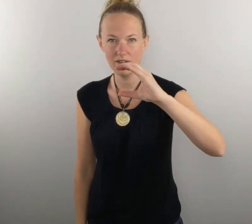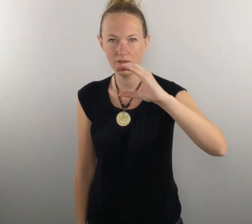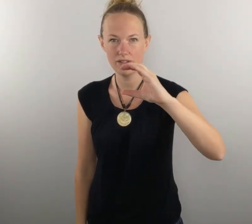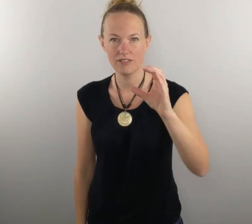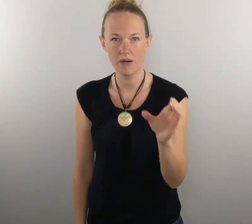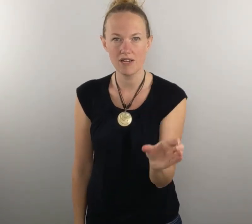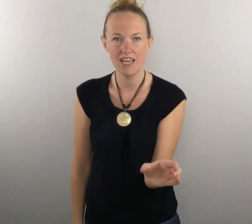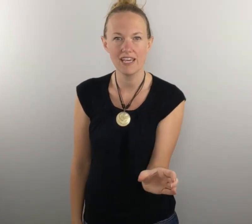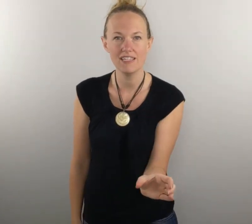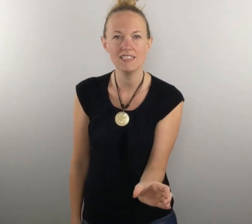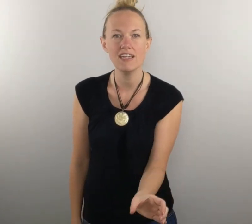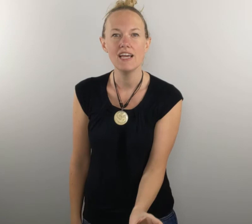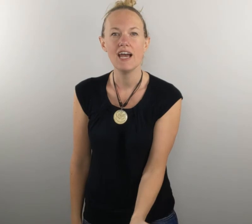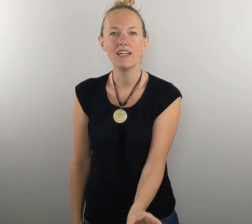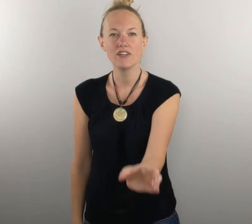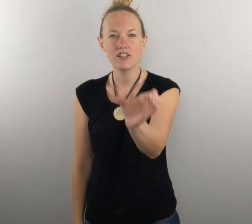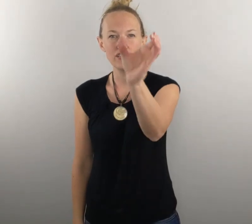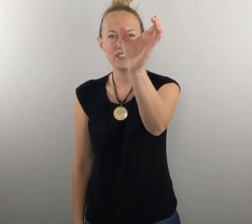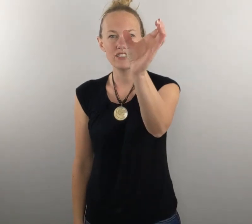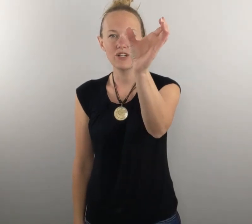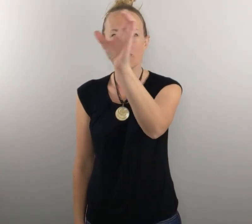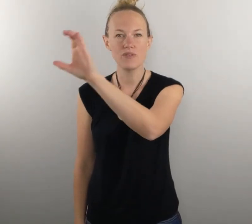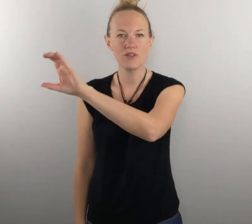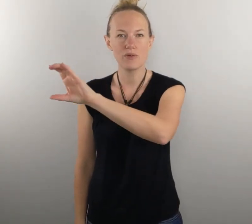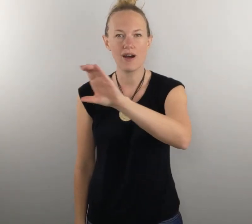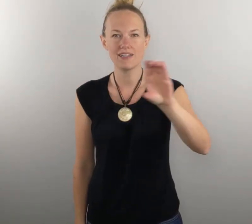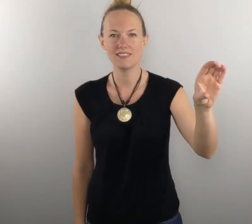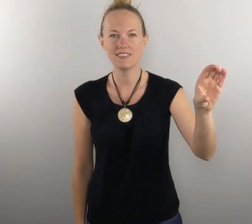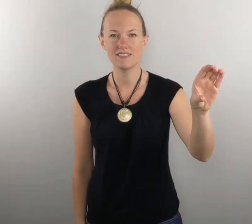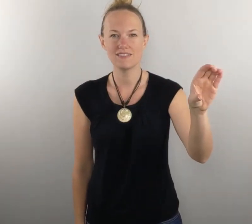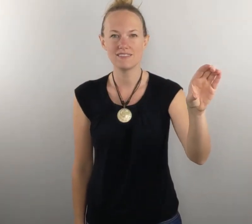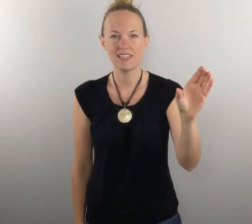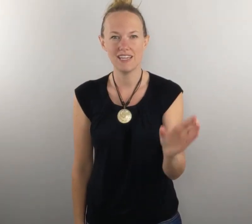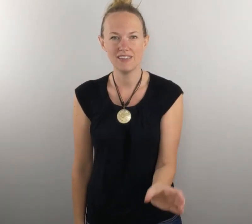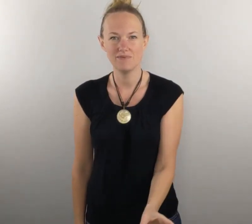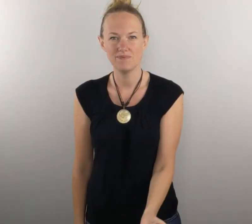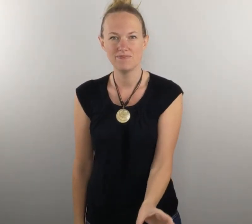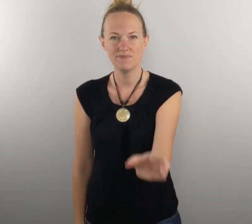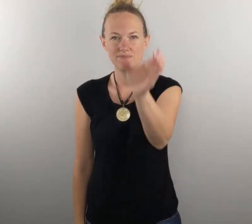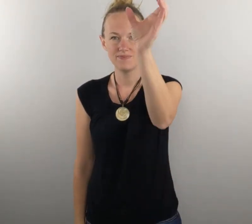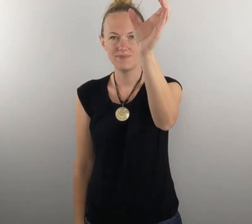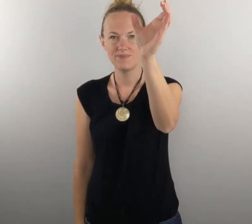with your dominant hand and you're gonna show the cross, okay?